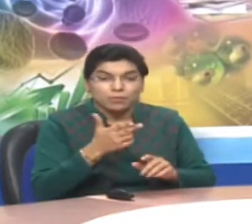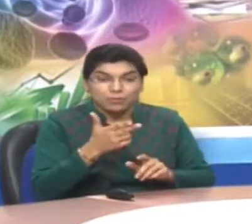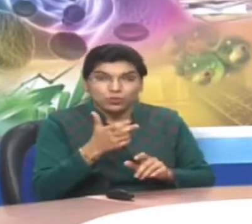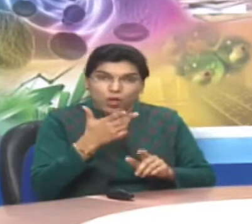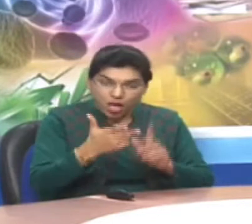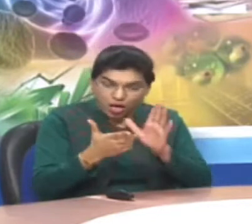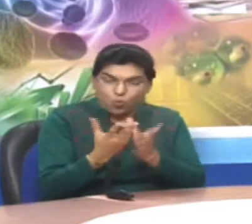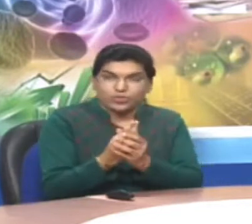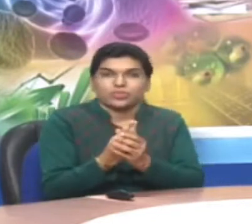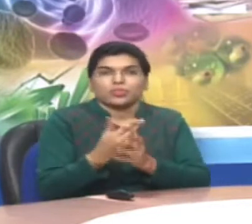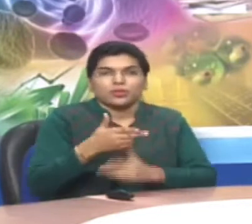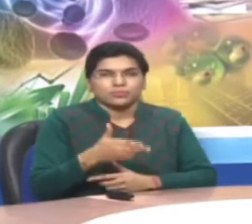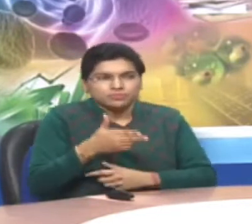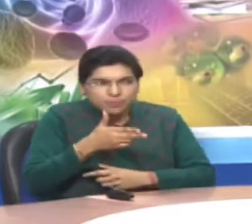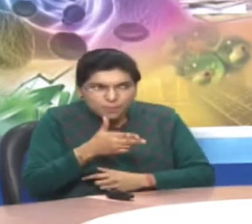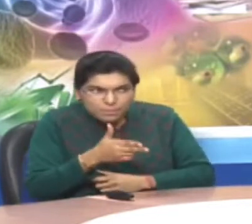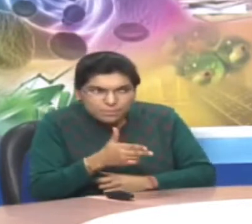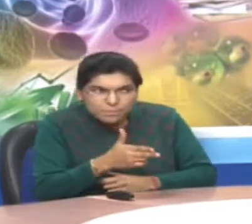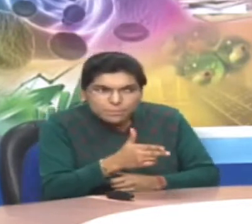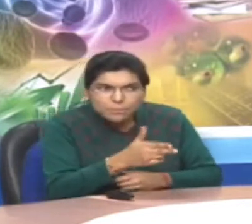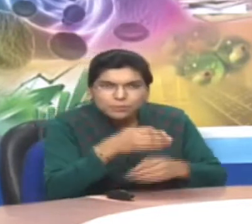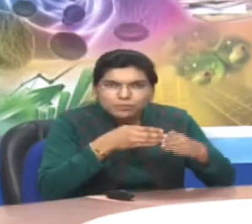Gerard, enters the right